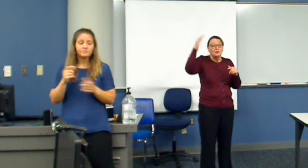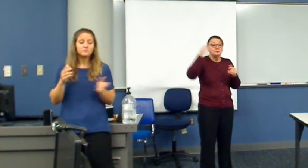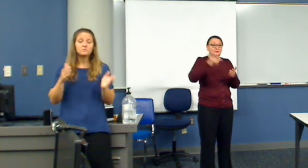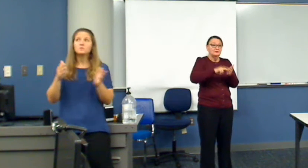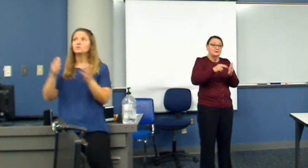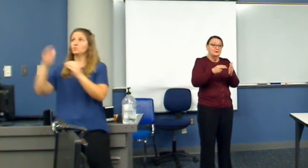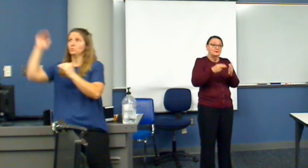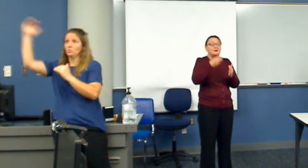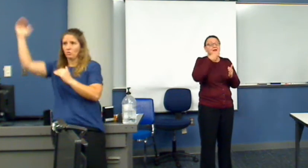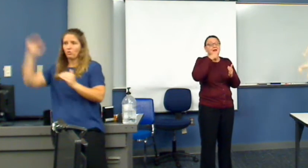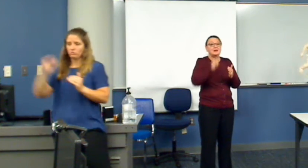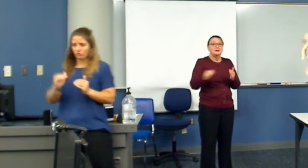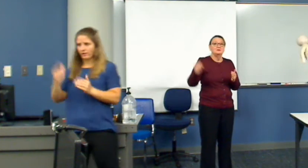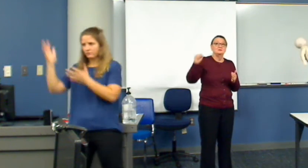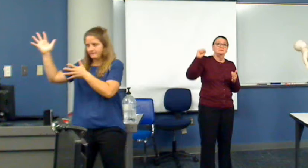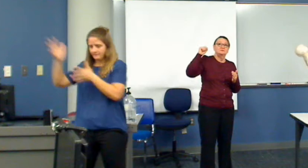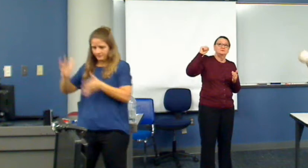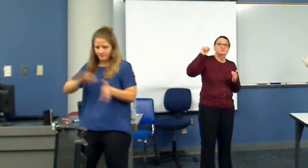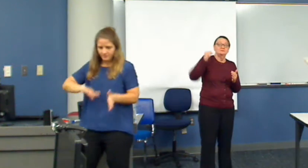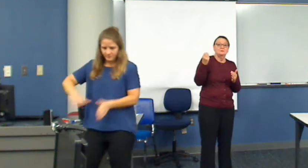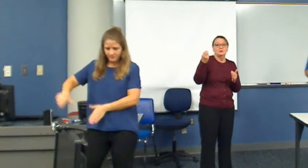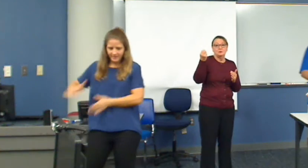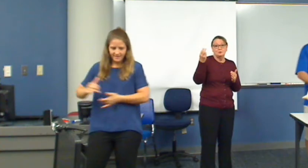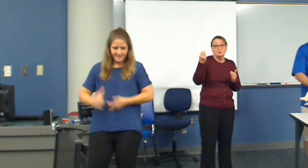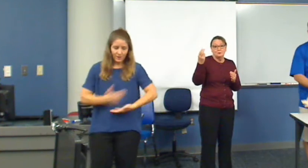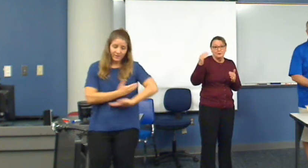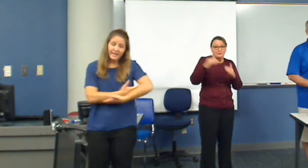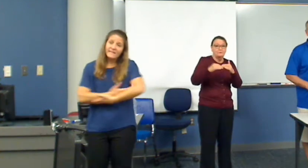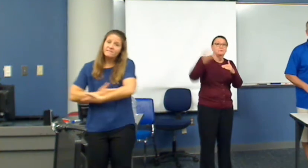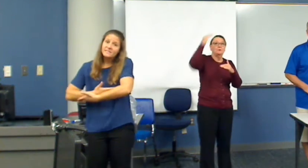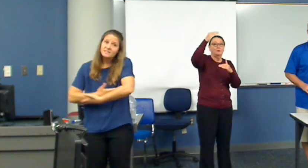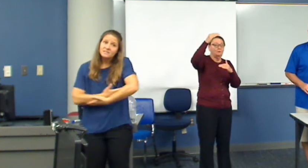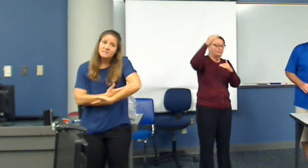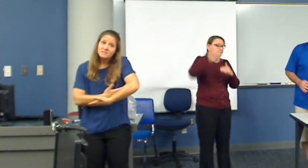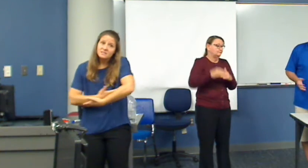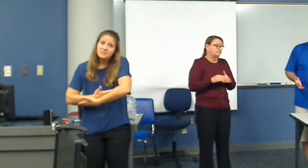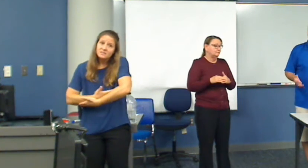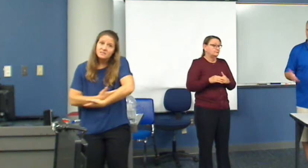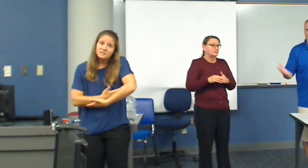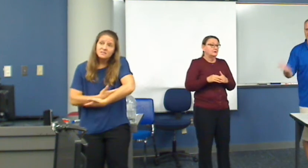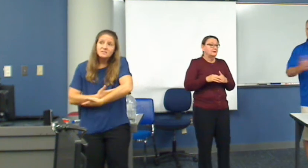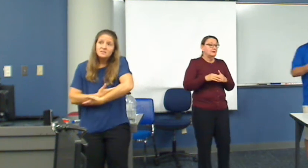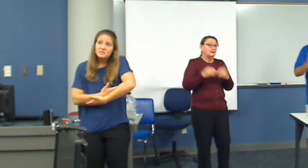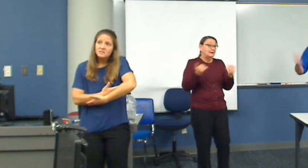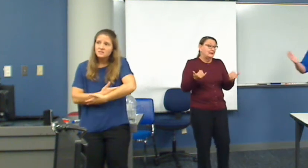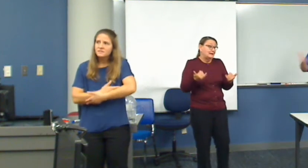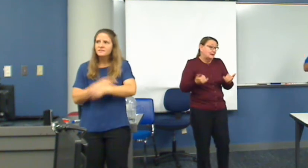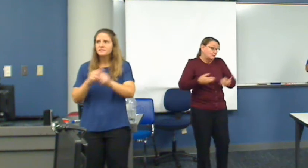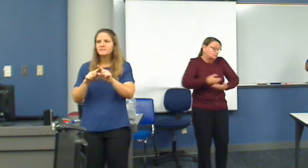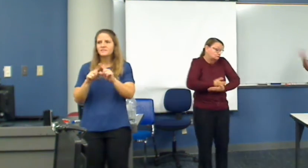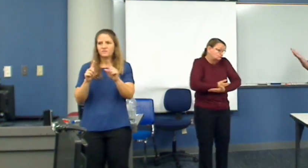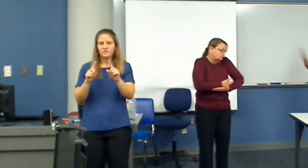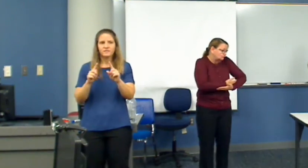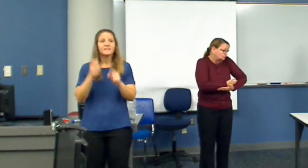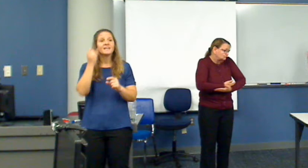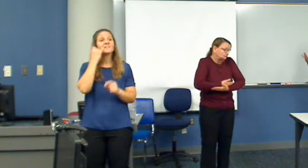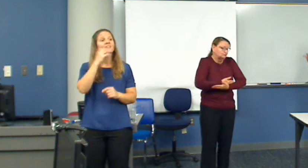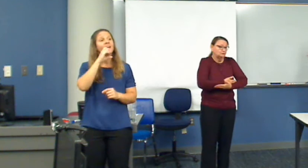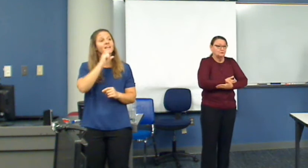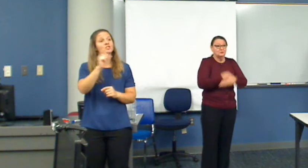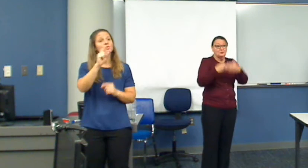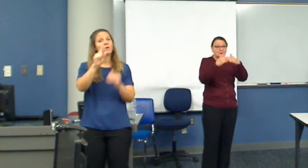infant, obviously we have a different mannequin here, but on an infant, there's going to be a few different things, and that's anyone under the age of